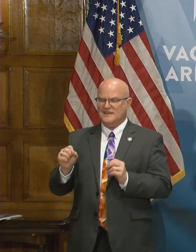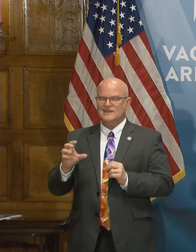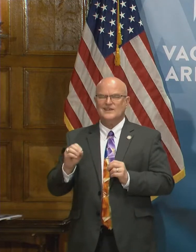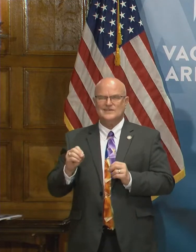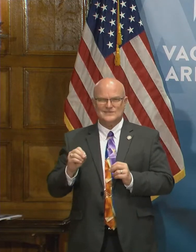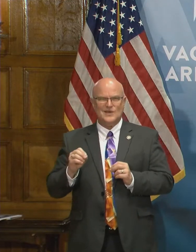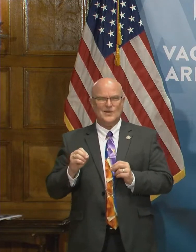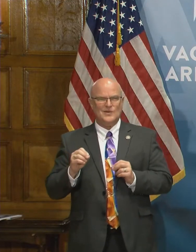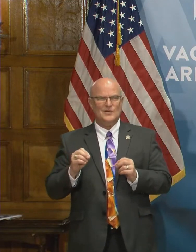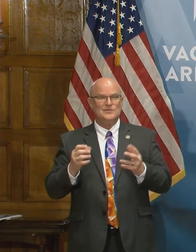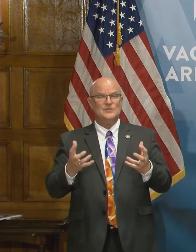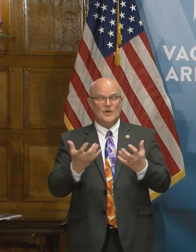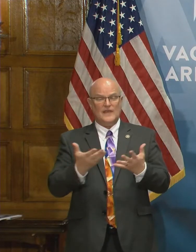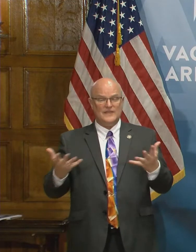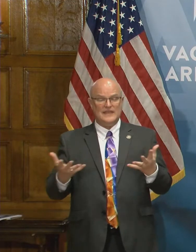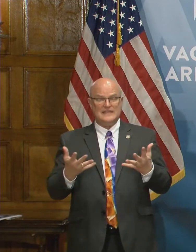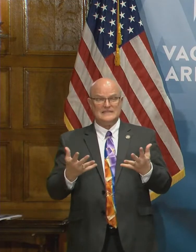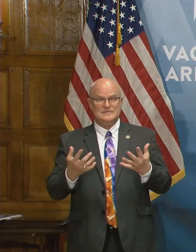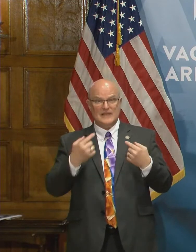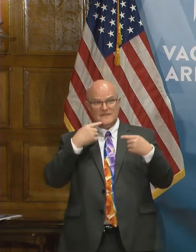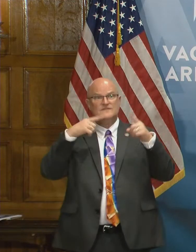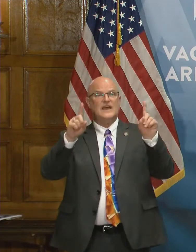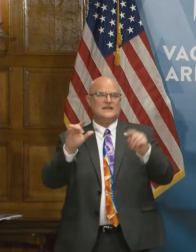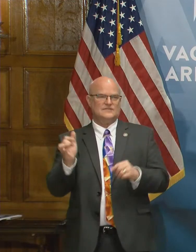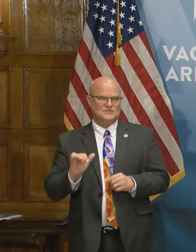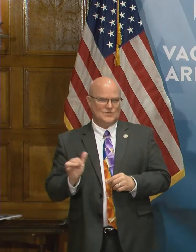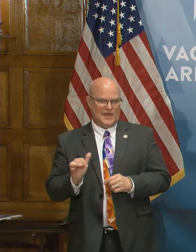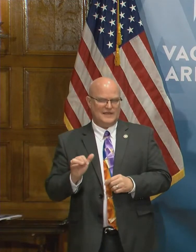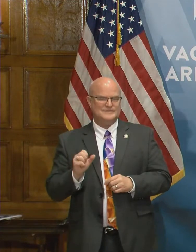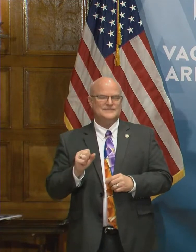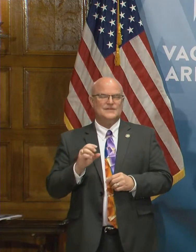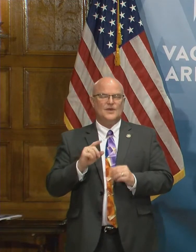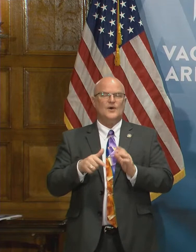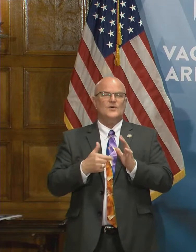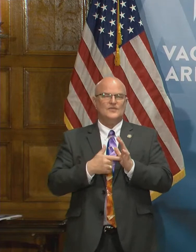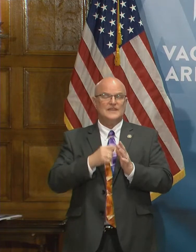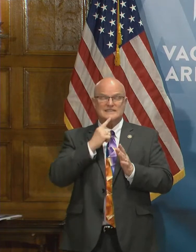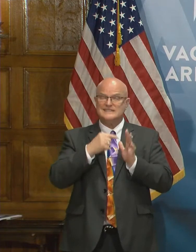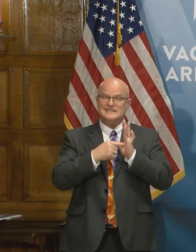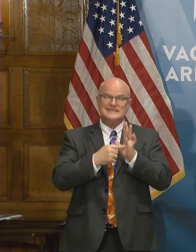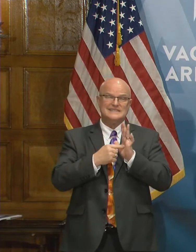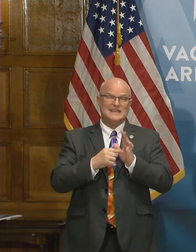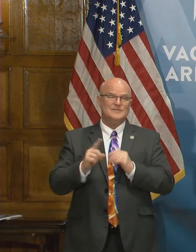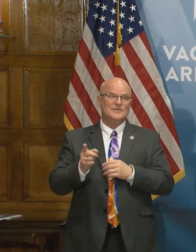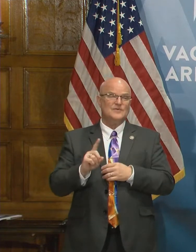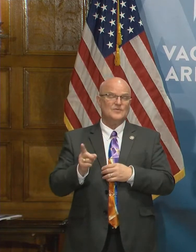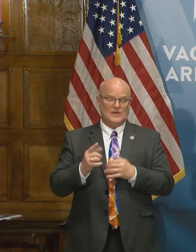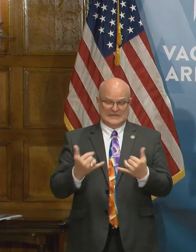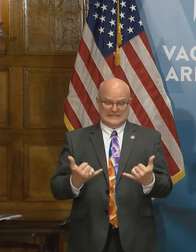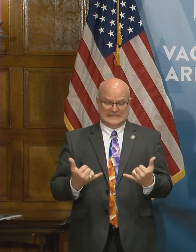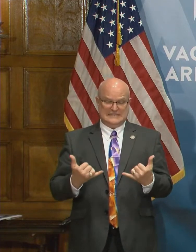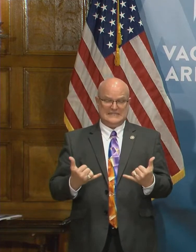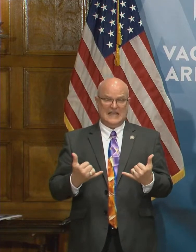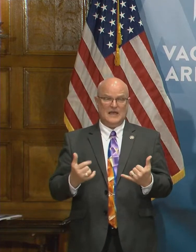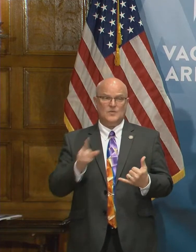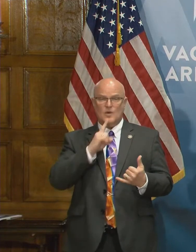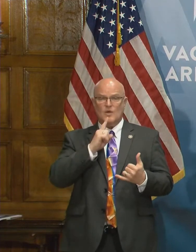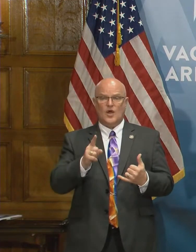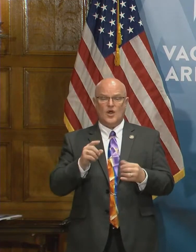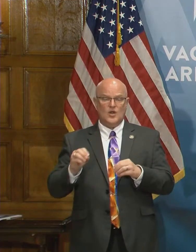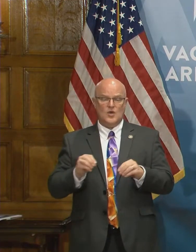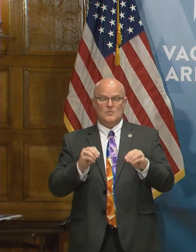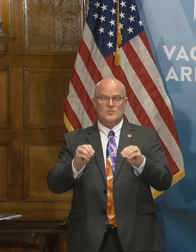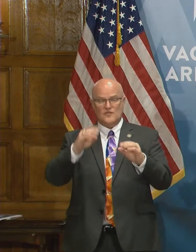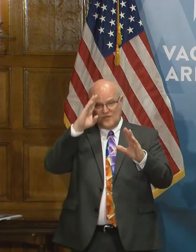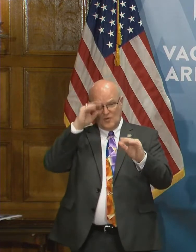so, you want things to be effective as well. And this is just an example of where, at this time, where we are